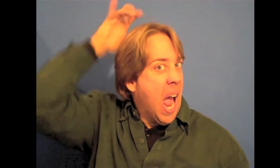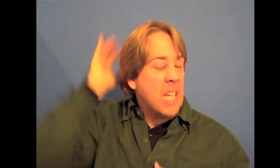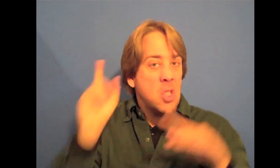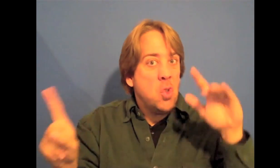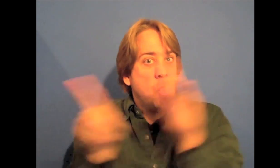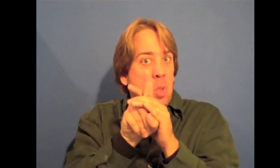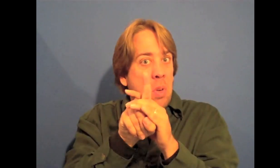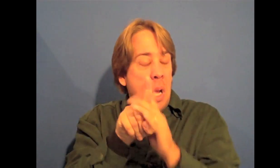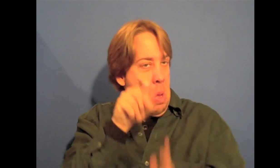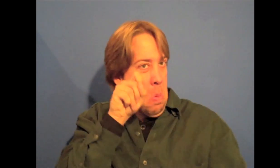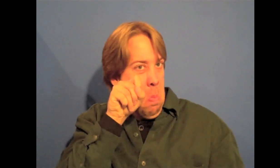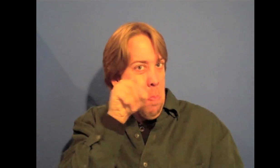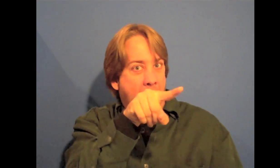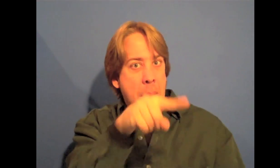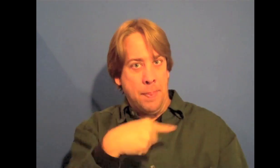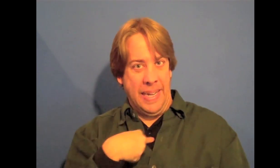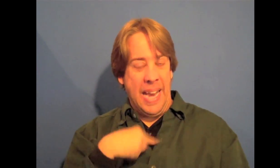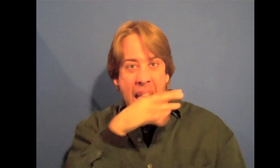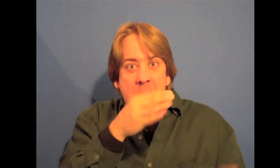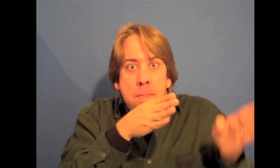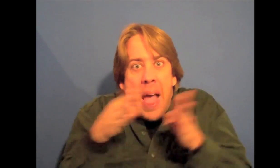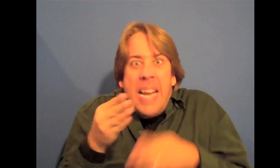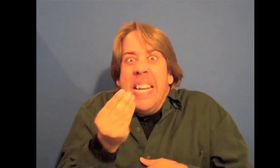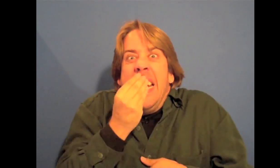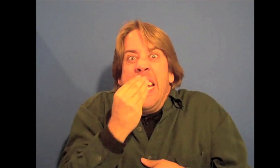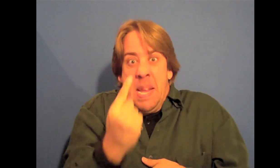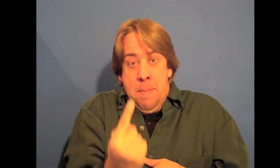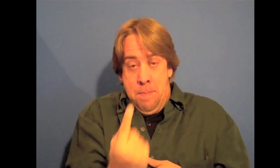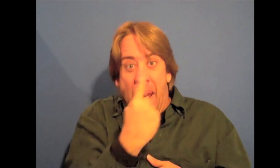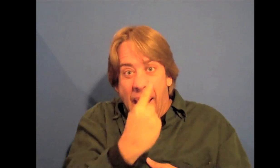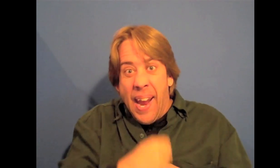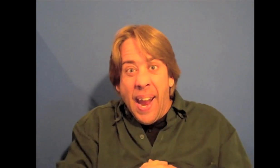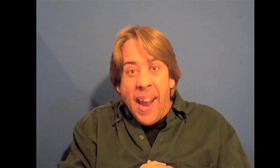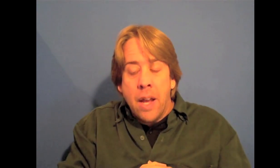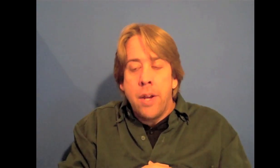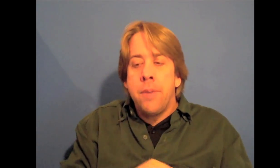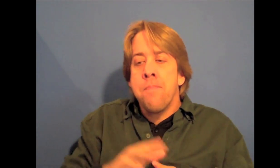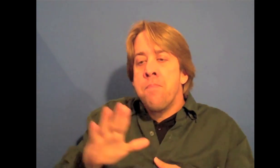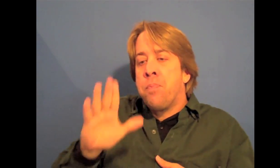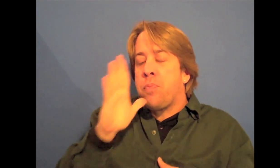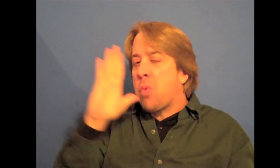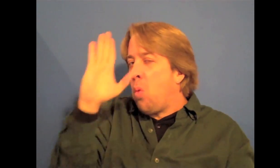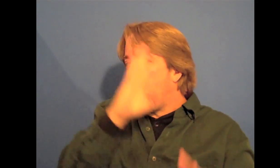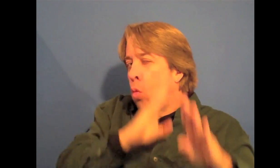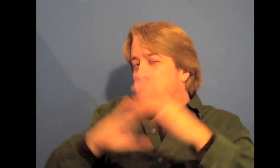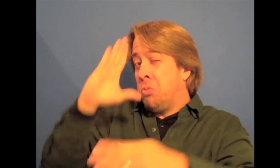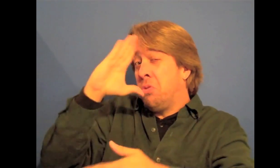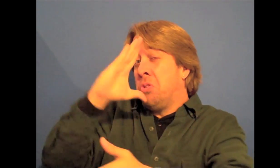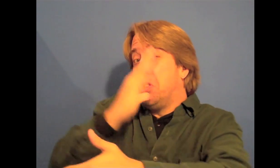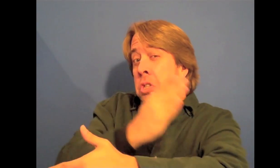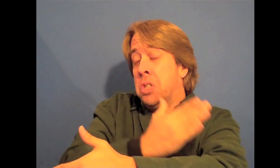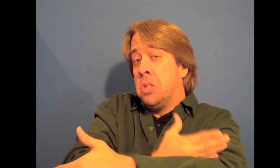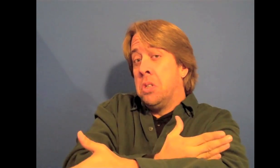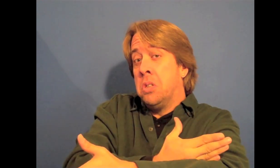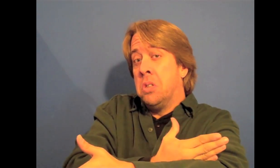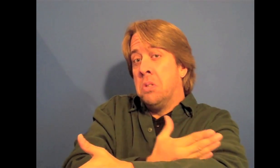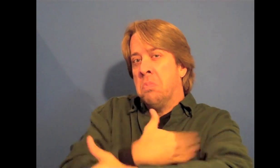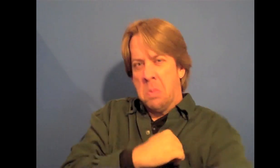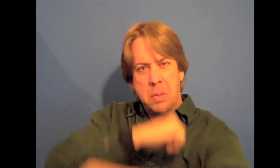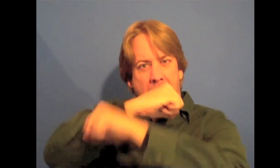What if a lion proud in our camp swished his tail and rumbled for food and I was his food? Then, tender heart,